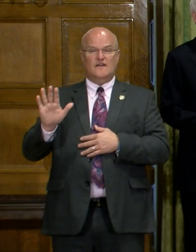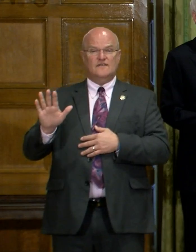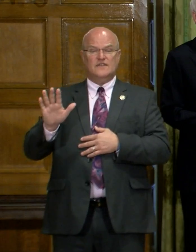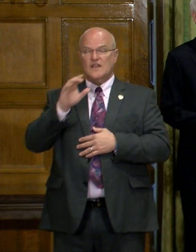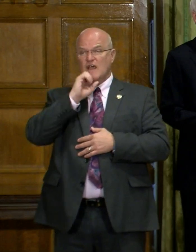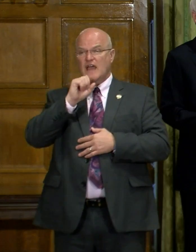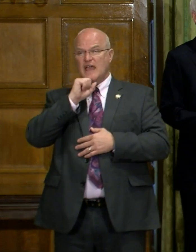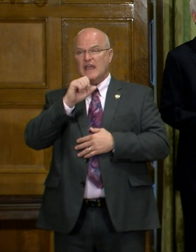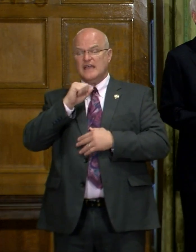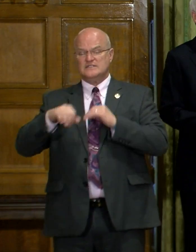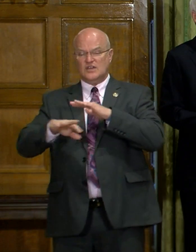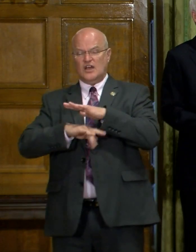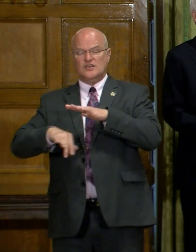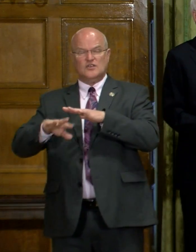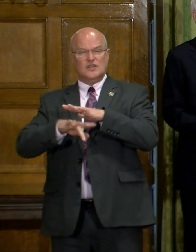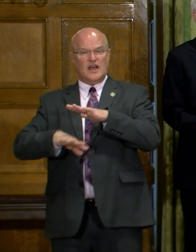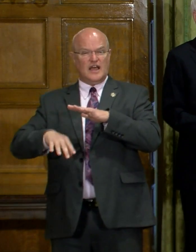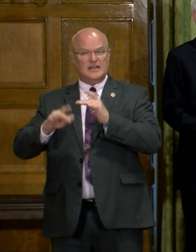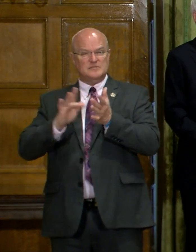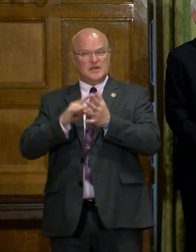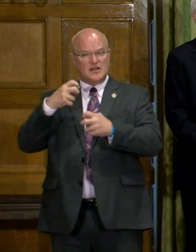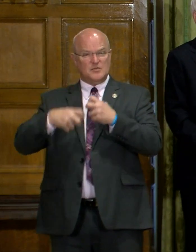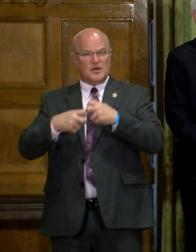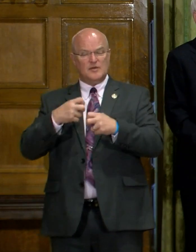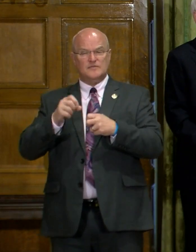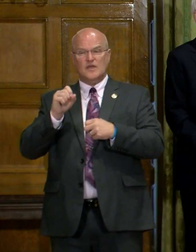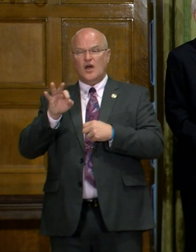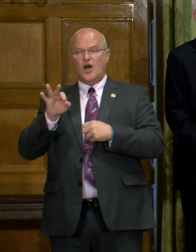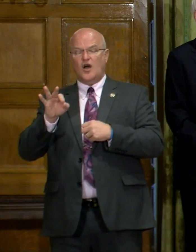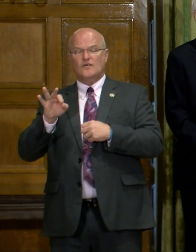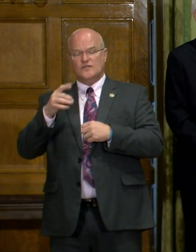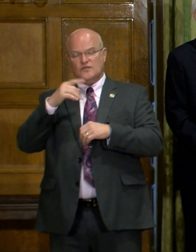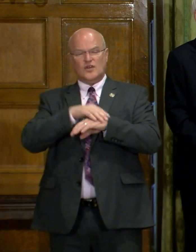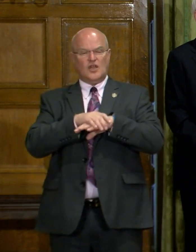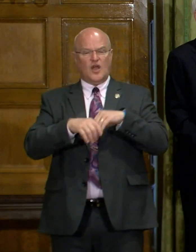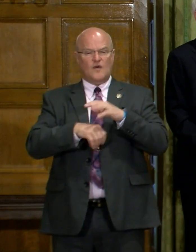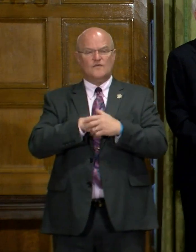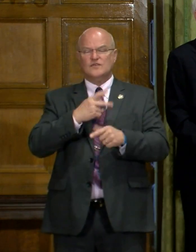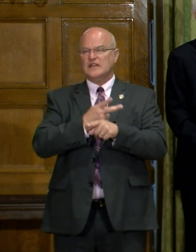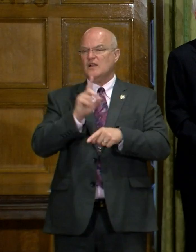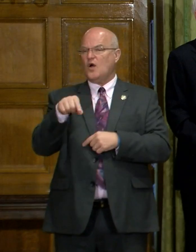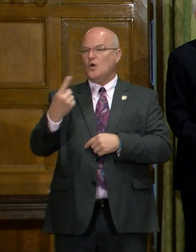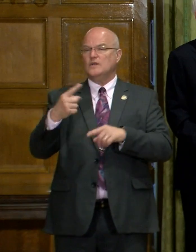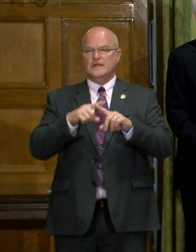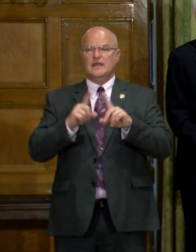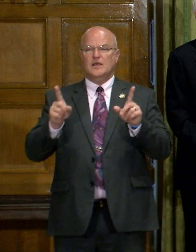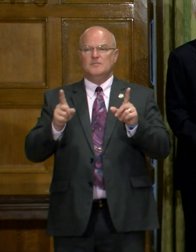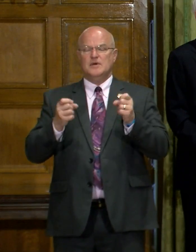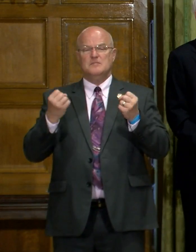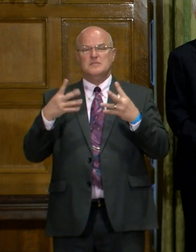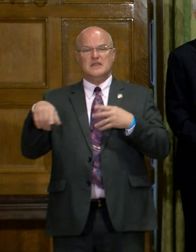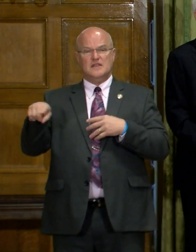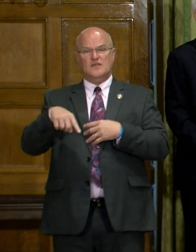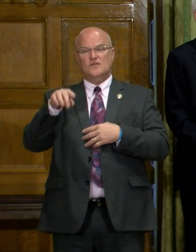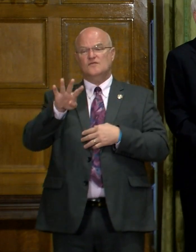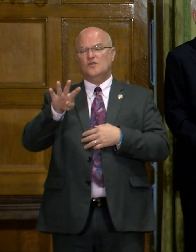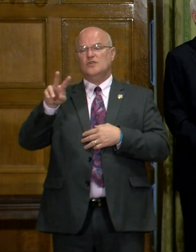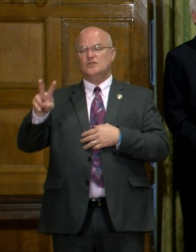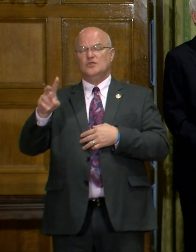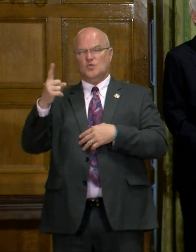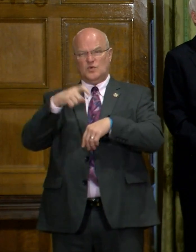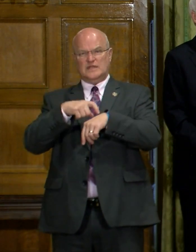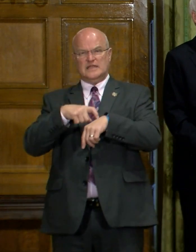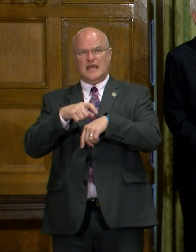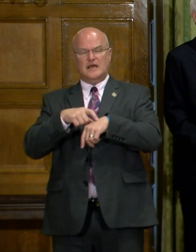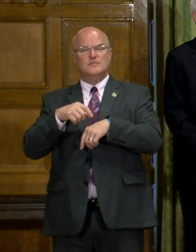their age and underlying conditions, opted for comfort care only, but the majority of those 42 at